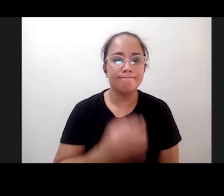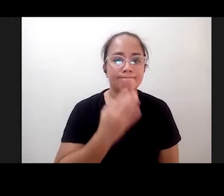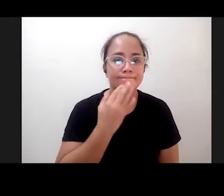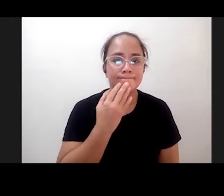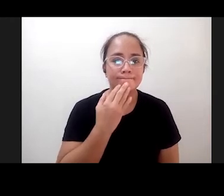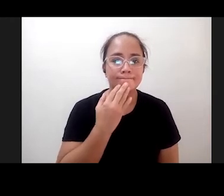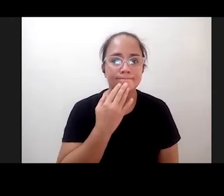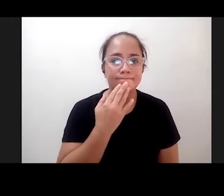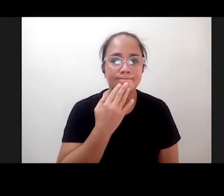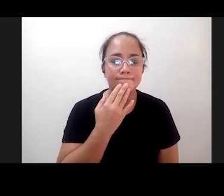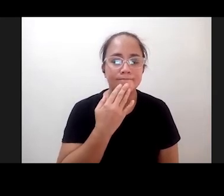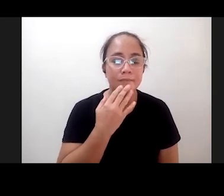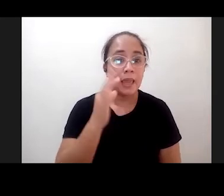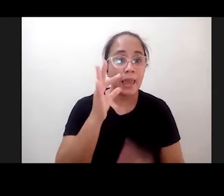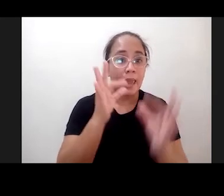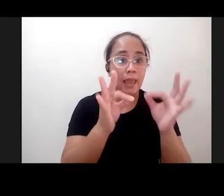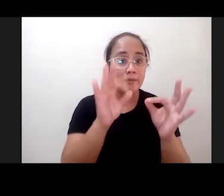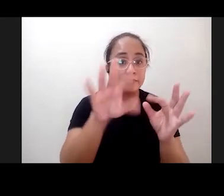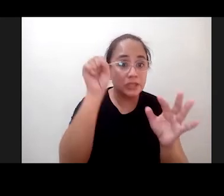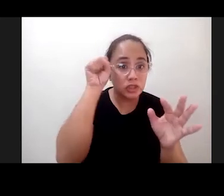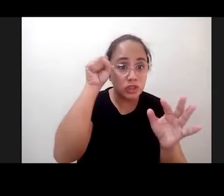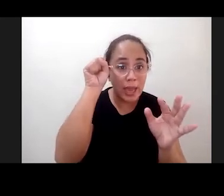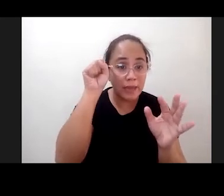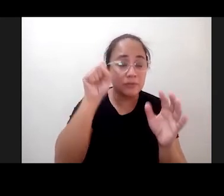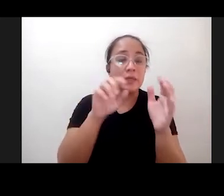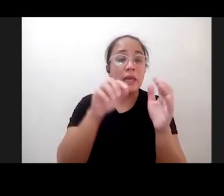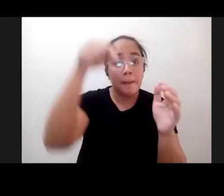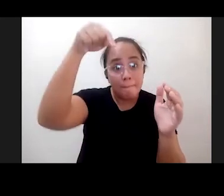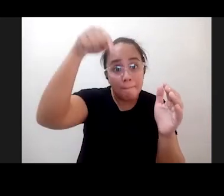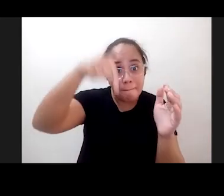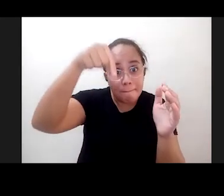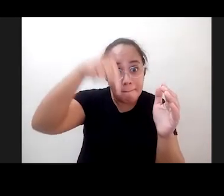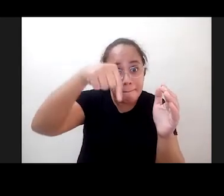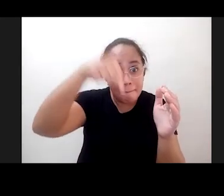If you can, Chuck, go back down to